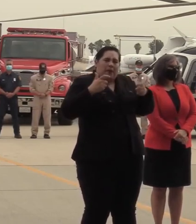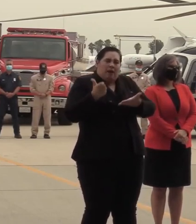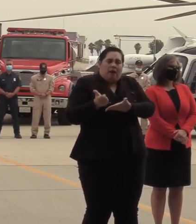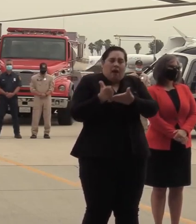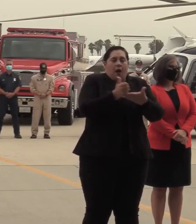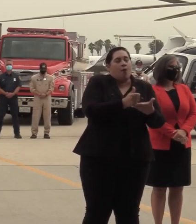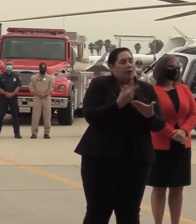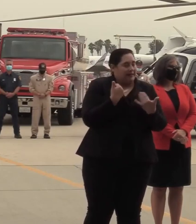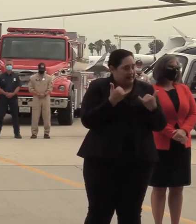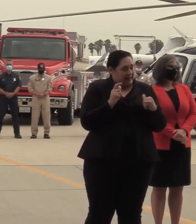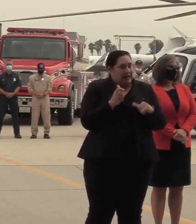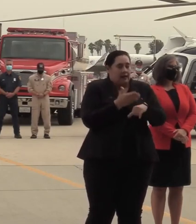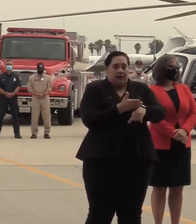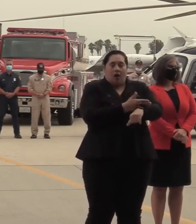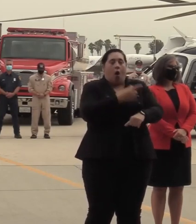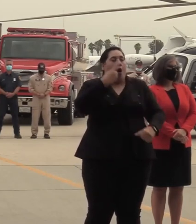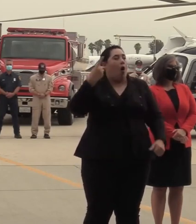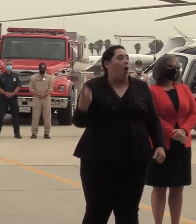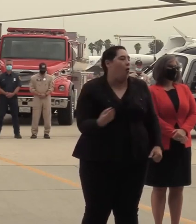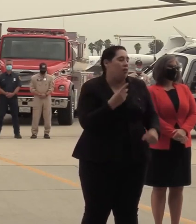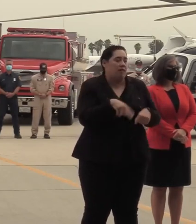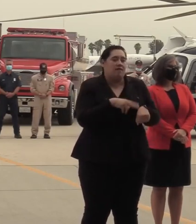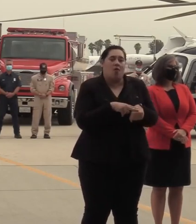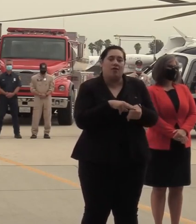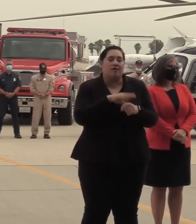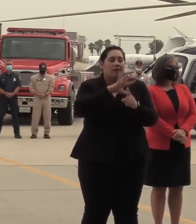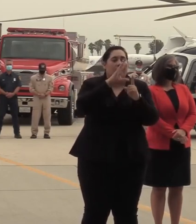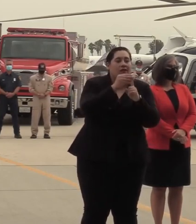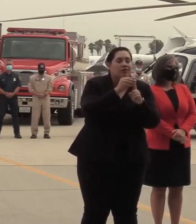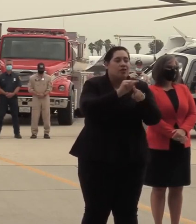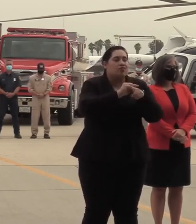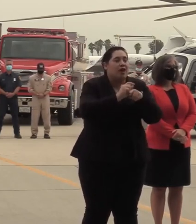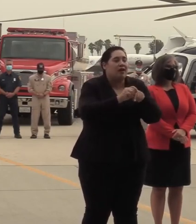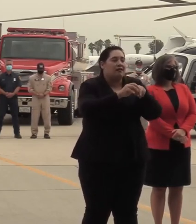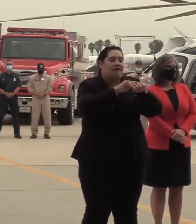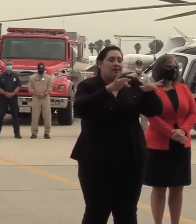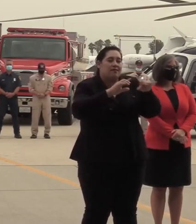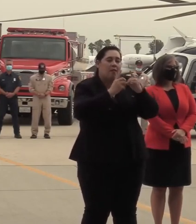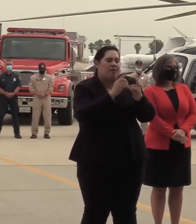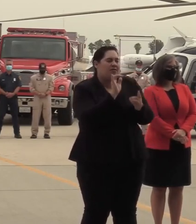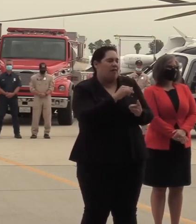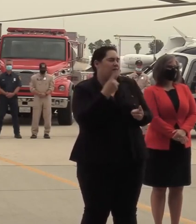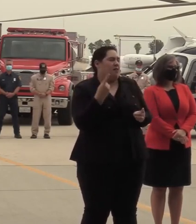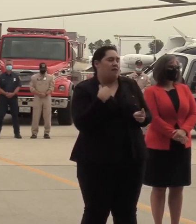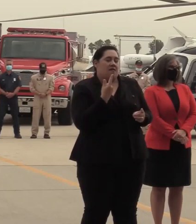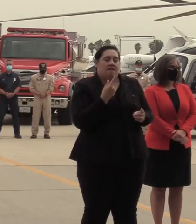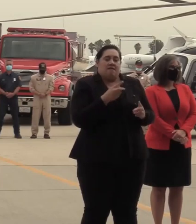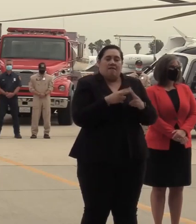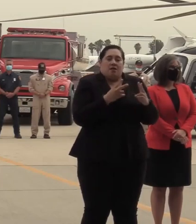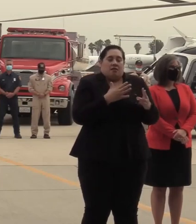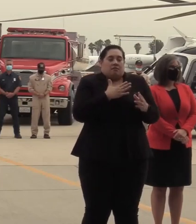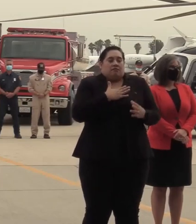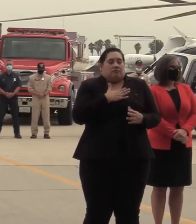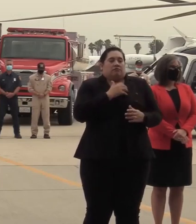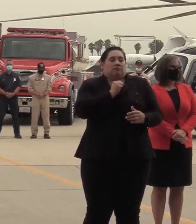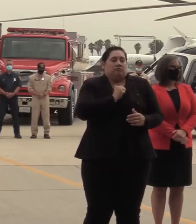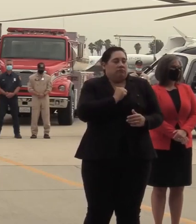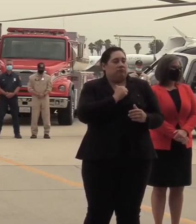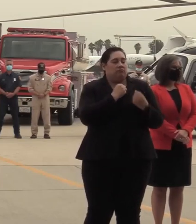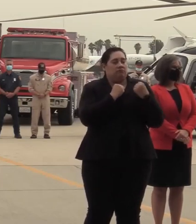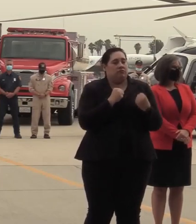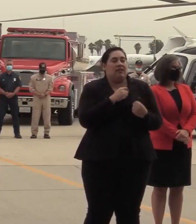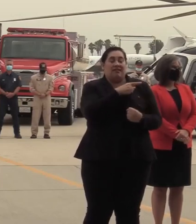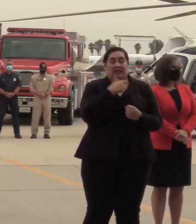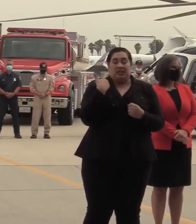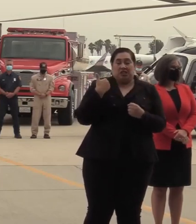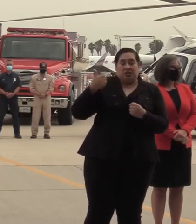to make strides, always, you know, in the culture, the training, the diversity of the department. That's something that I've held very near and dear, and this chief